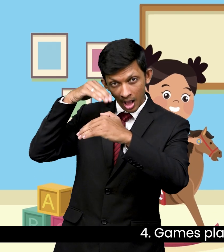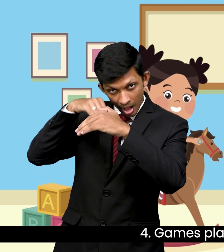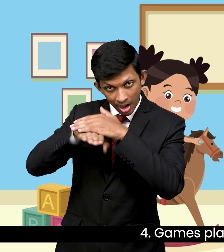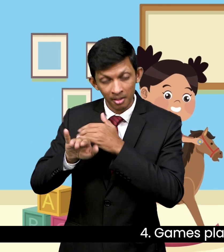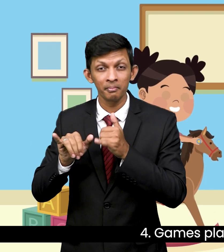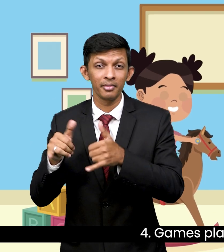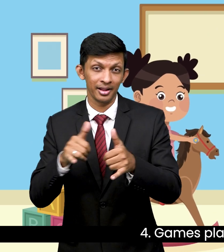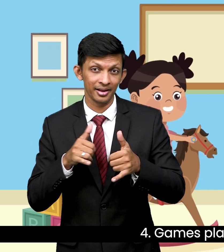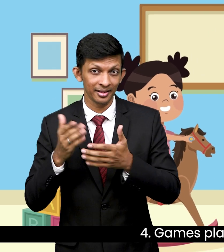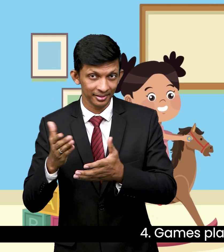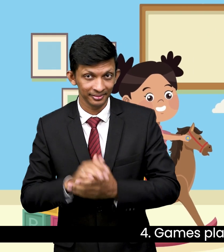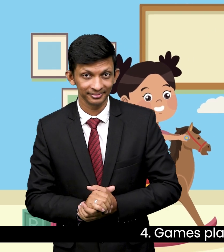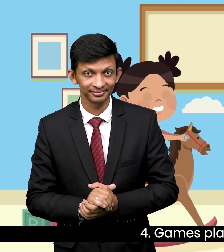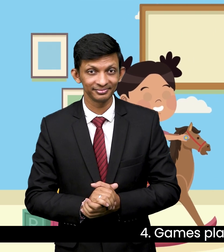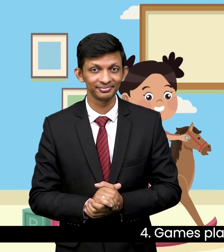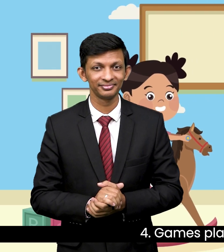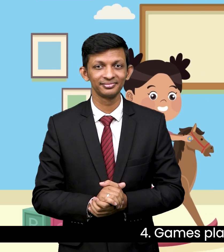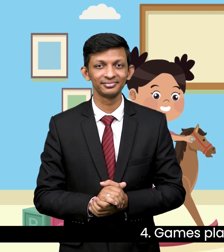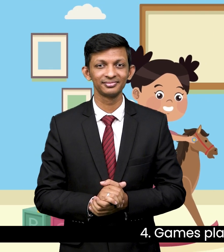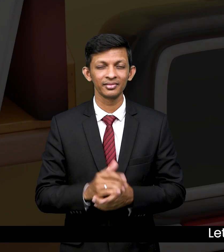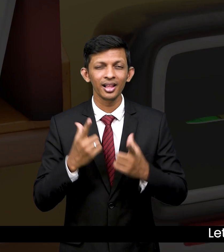Games played in the house.